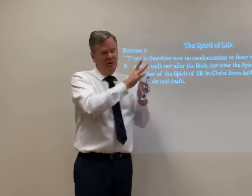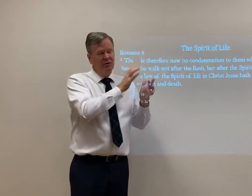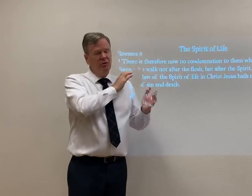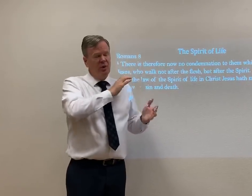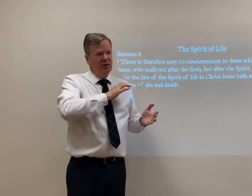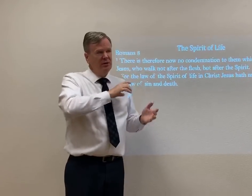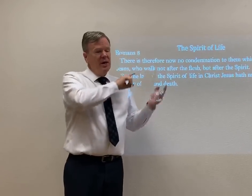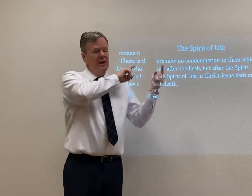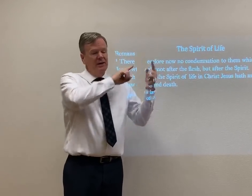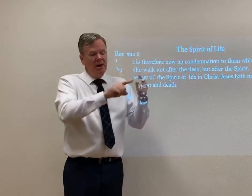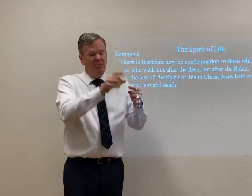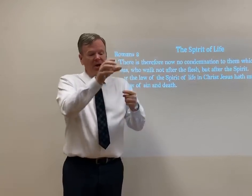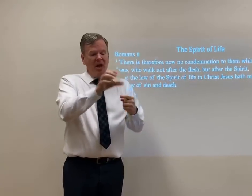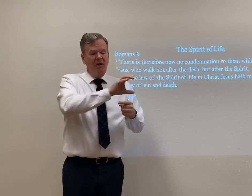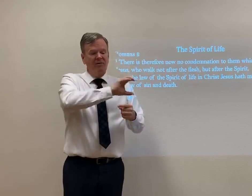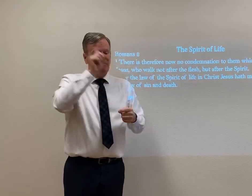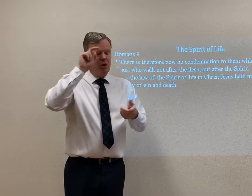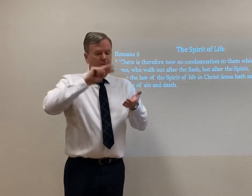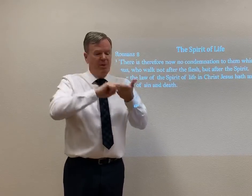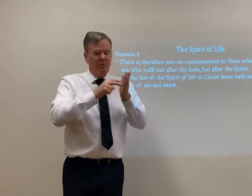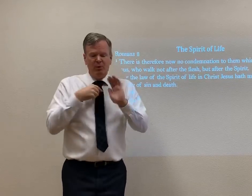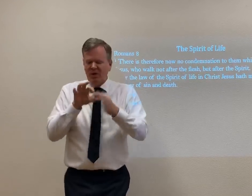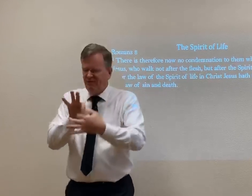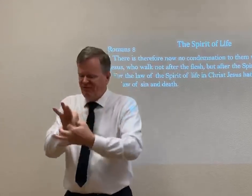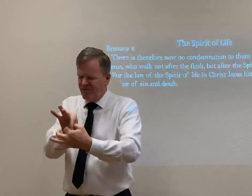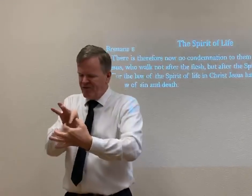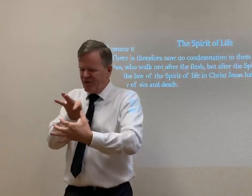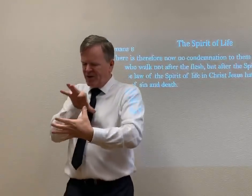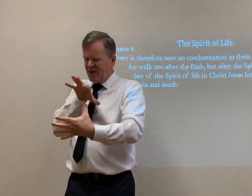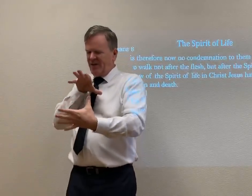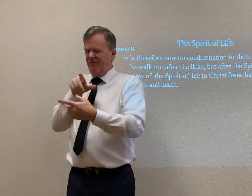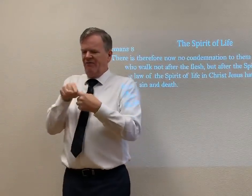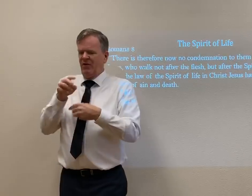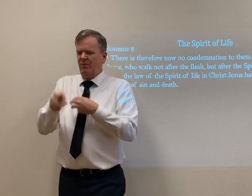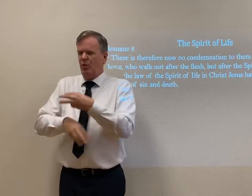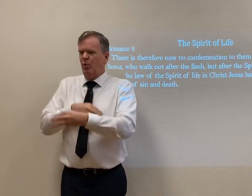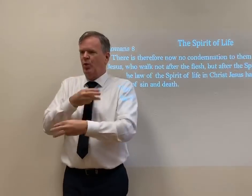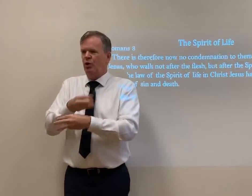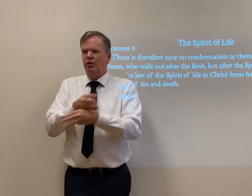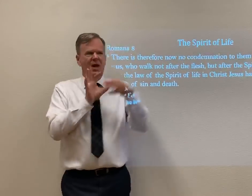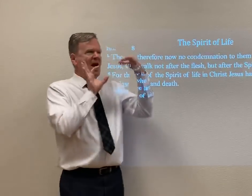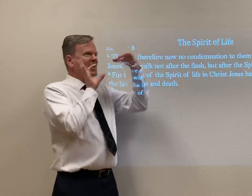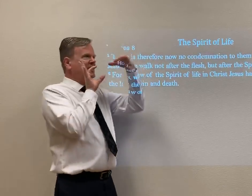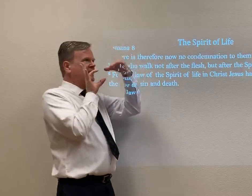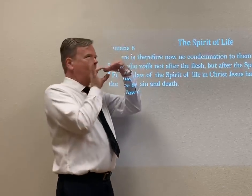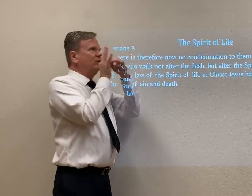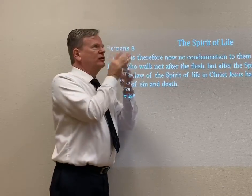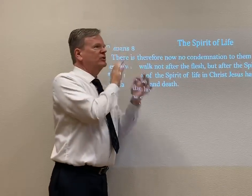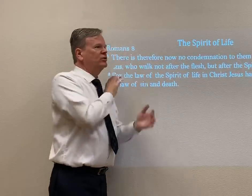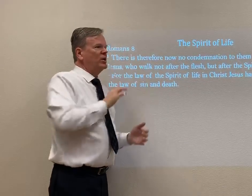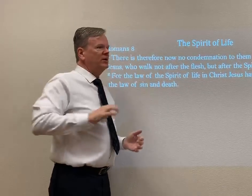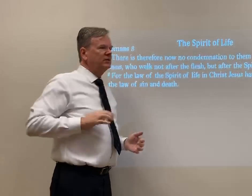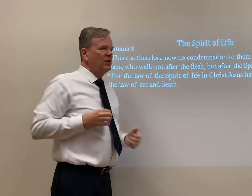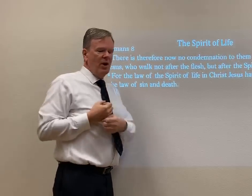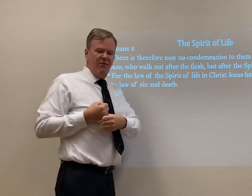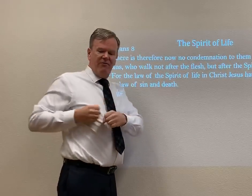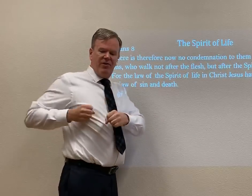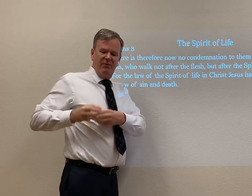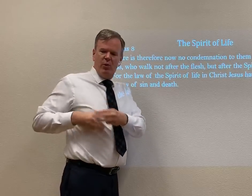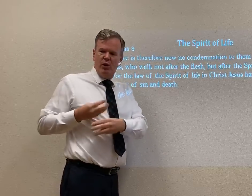Jesus Christ came down and died on the cross for us, he did so so that we are able to be free from the world. So then we're able to then